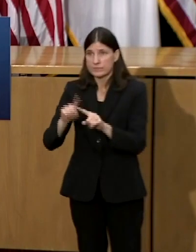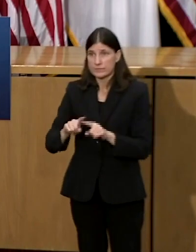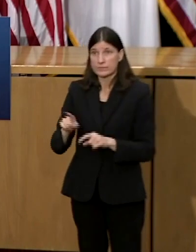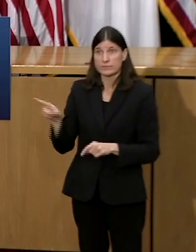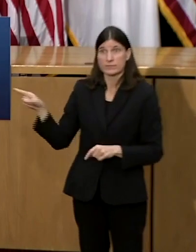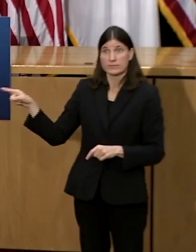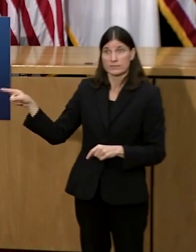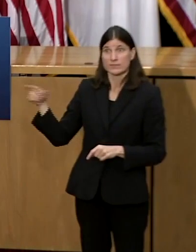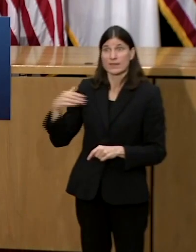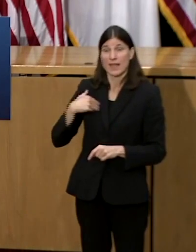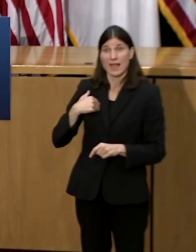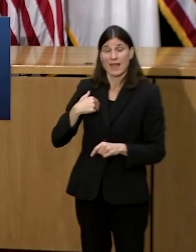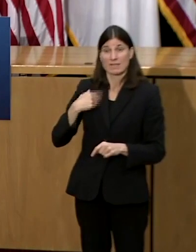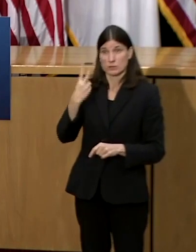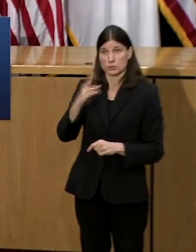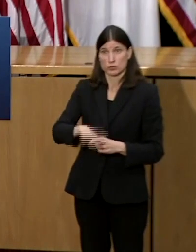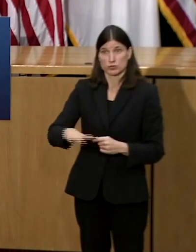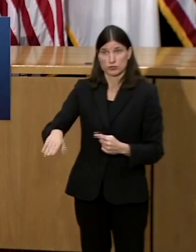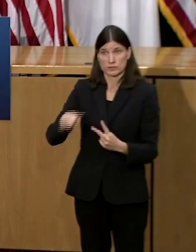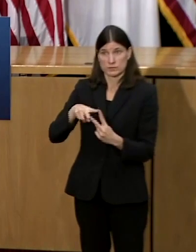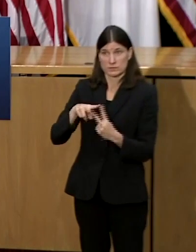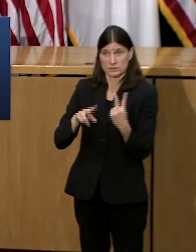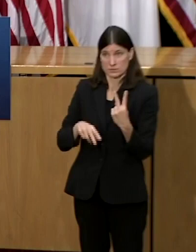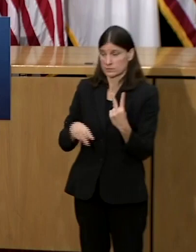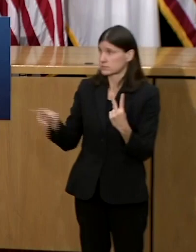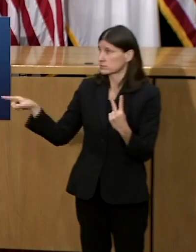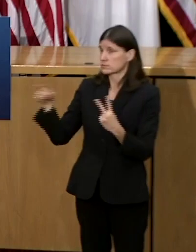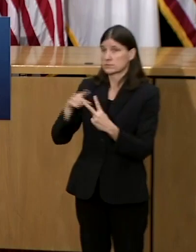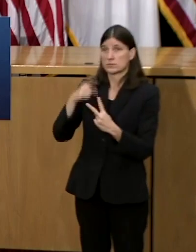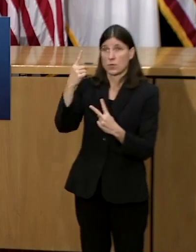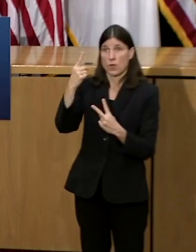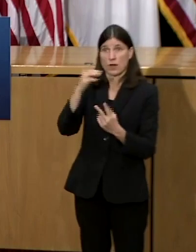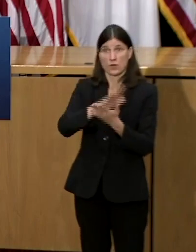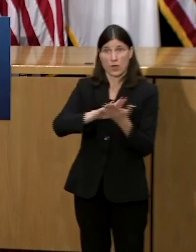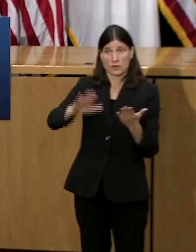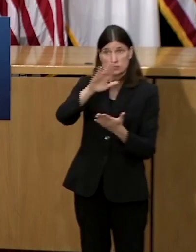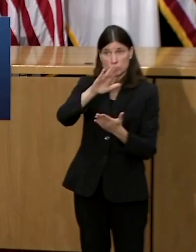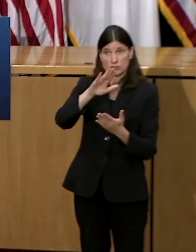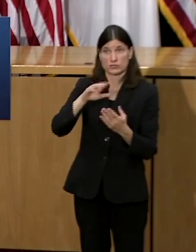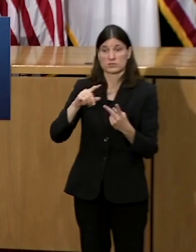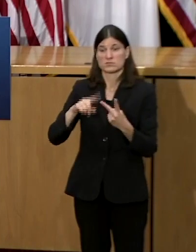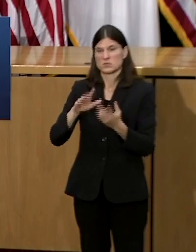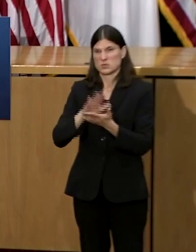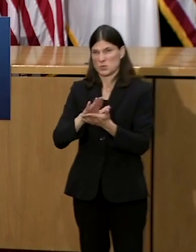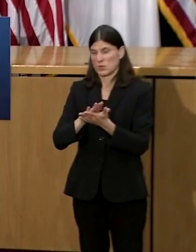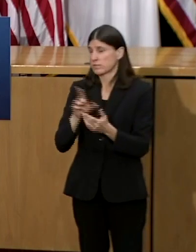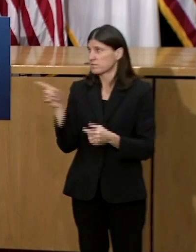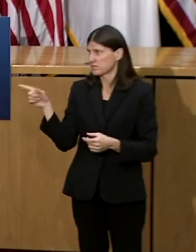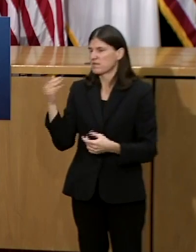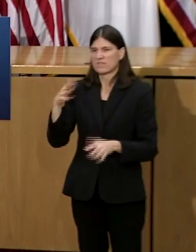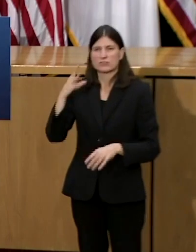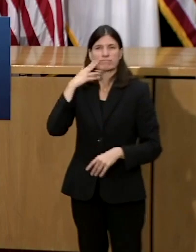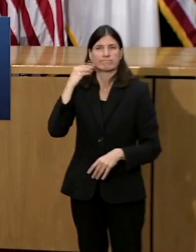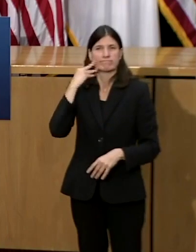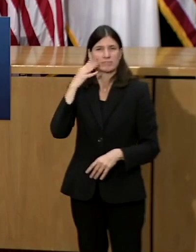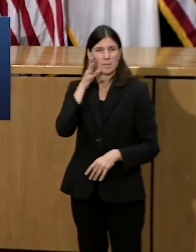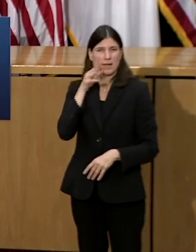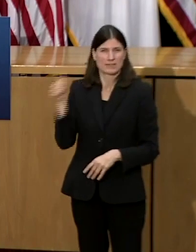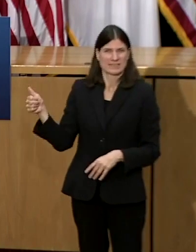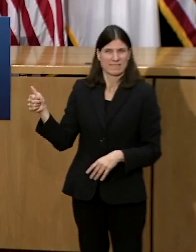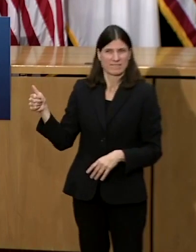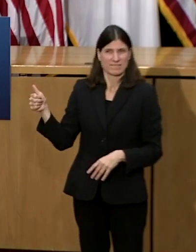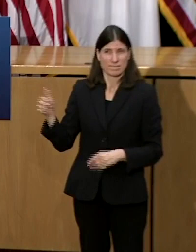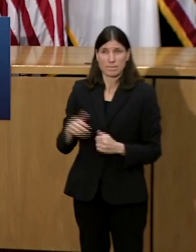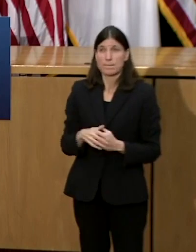12, just started in college, and one in grad school. In both of those schools, after doing initial individual